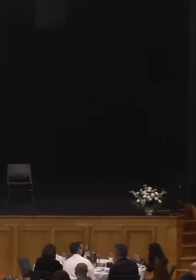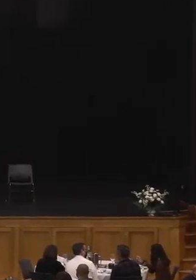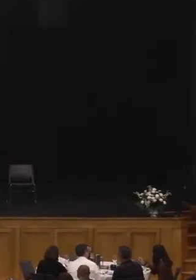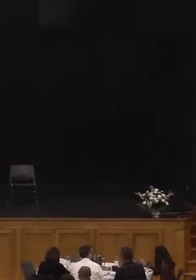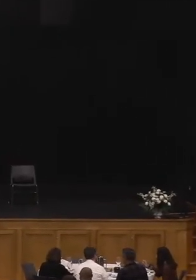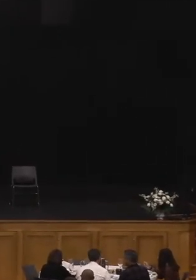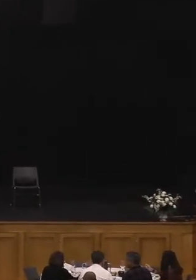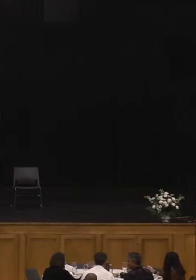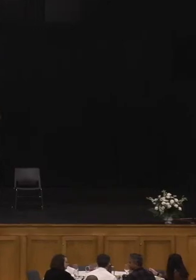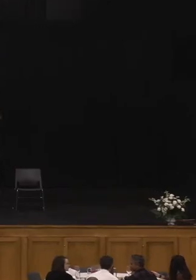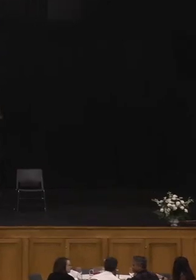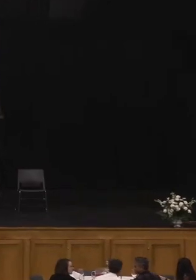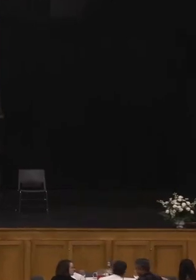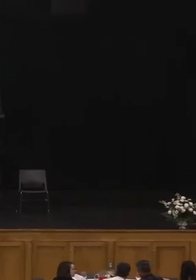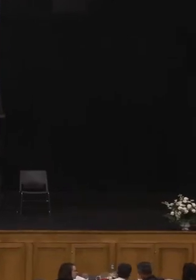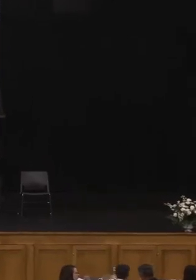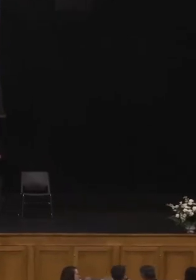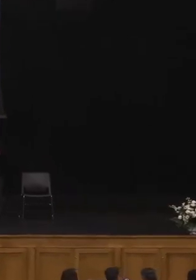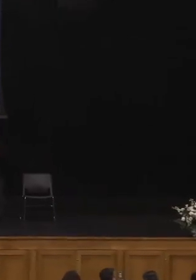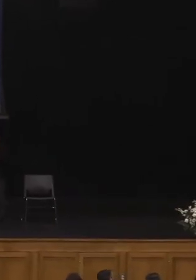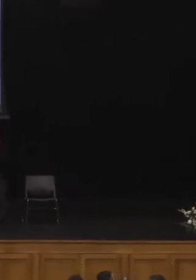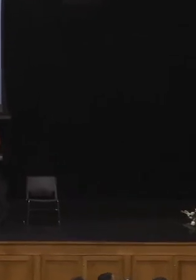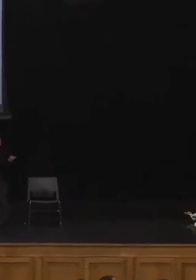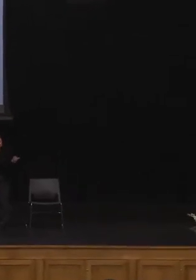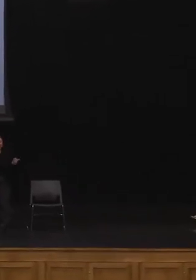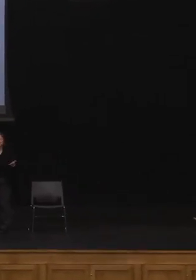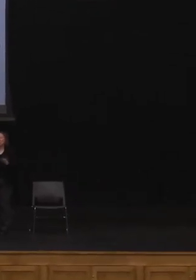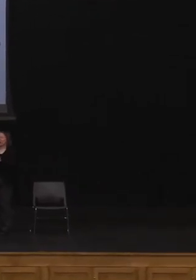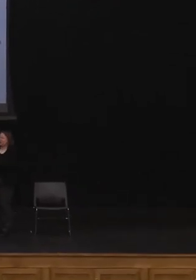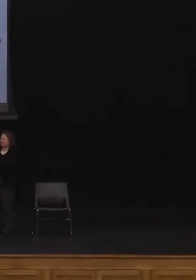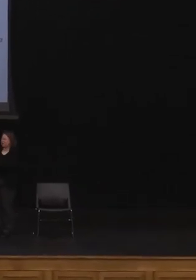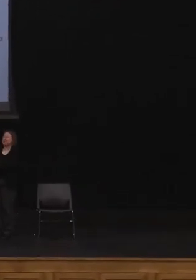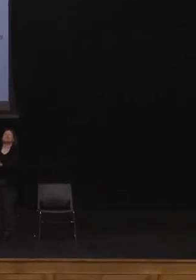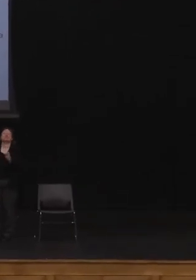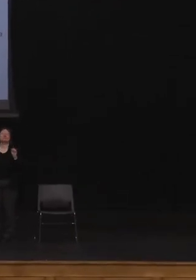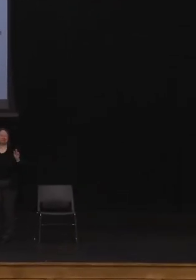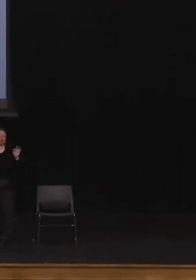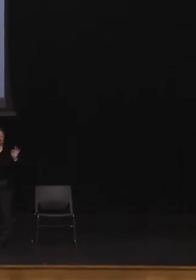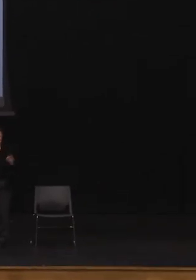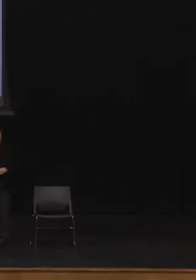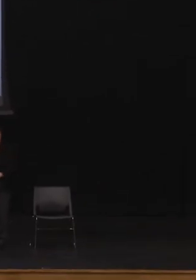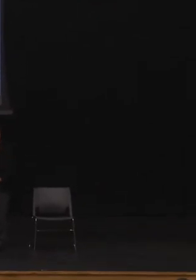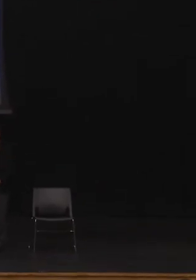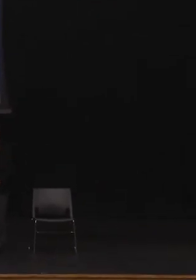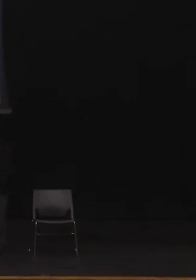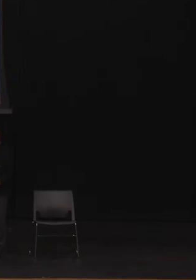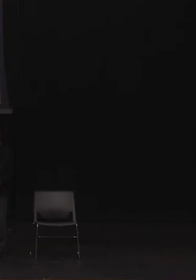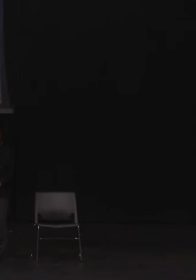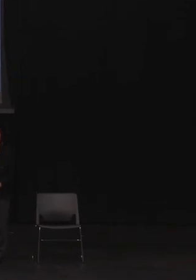I'm not talking to myself. Good afternoon. All right.